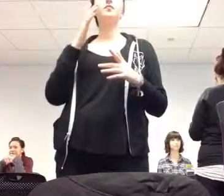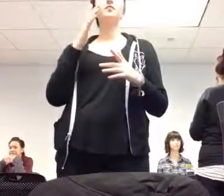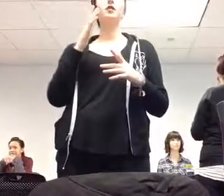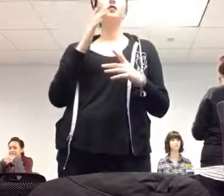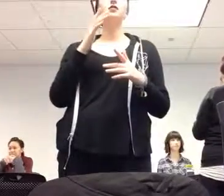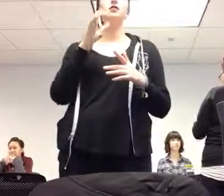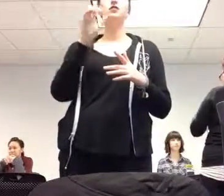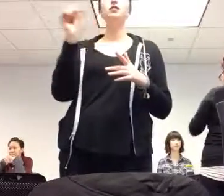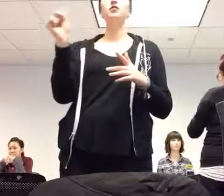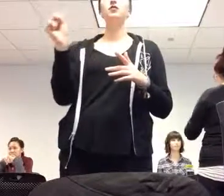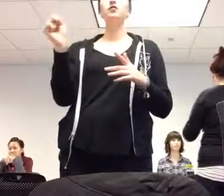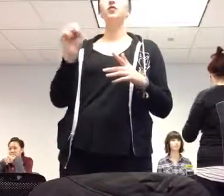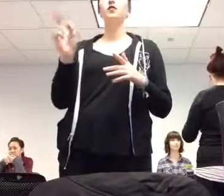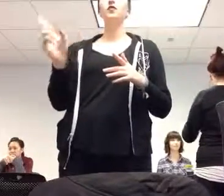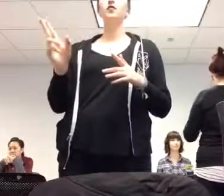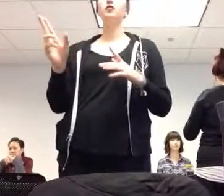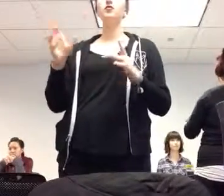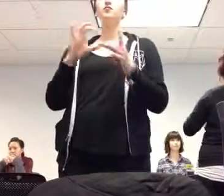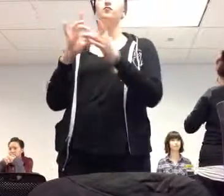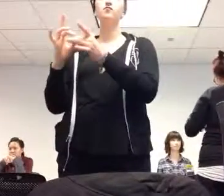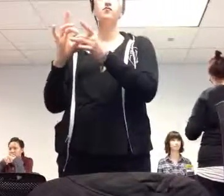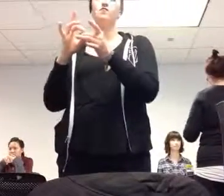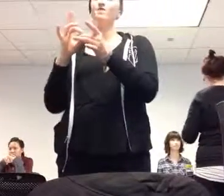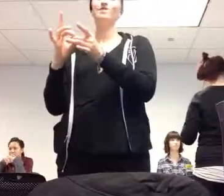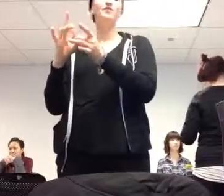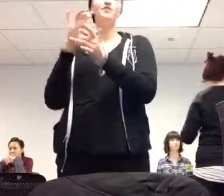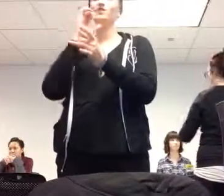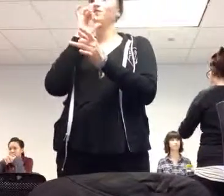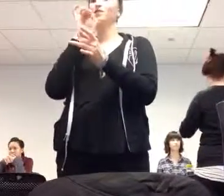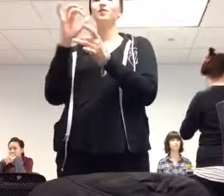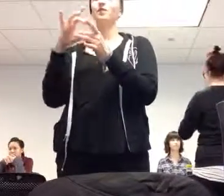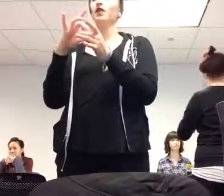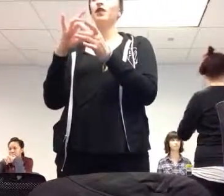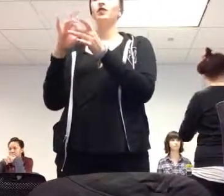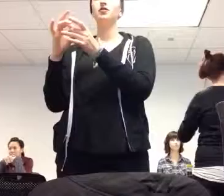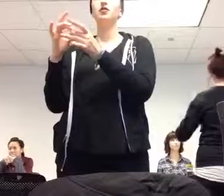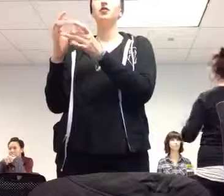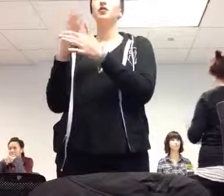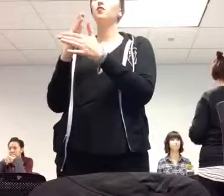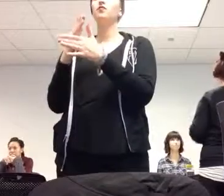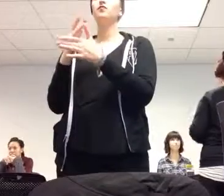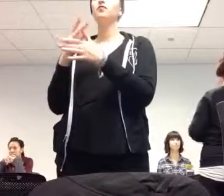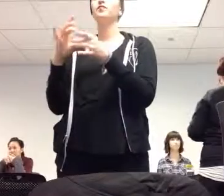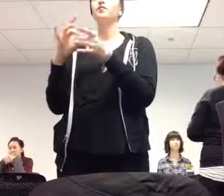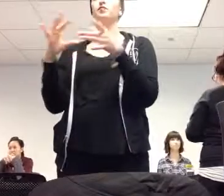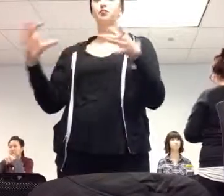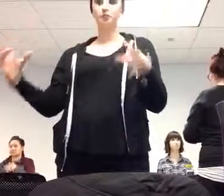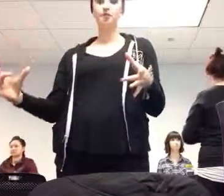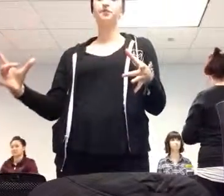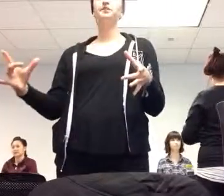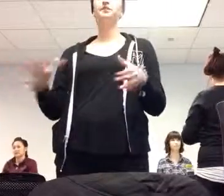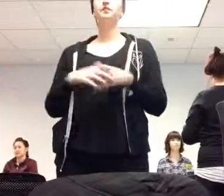War II, is not a partnership. All right, it is a very subservient one, even to the point